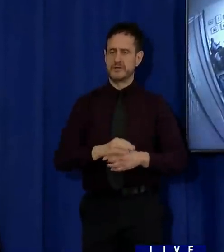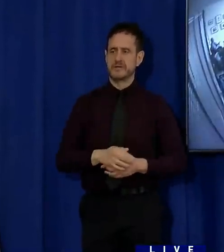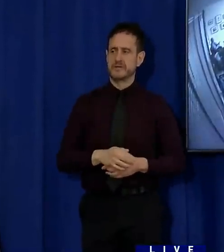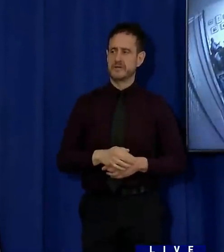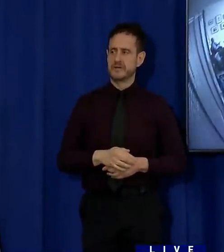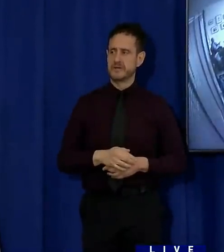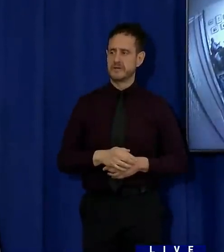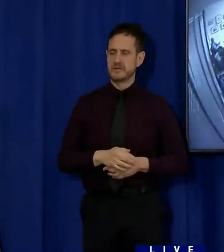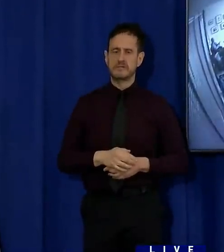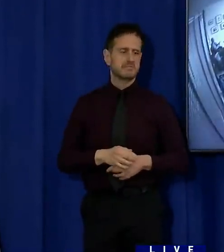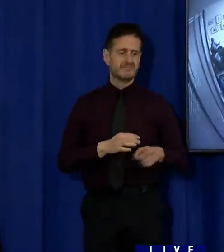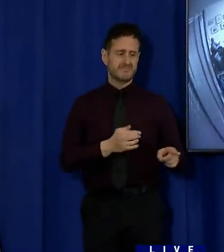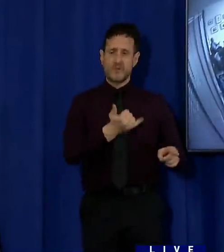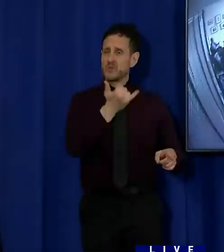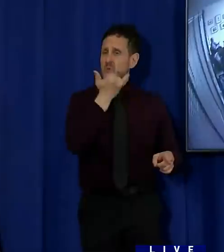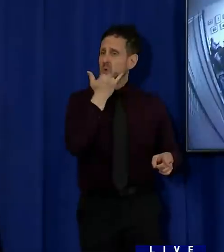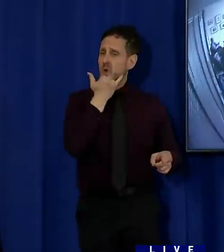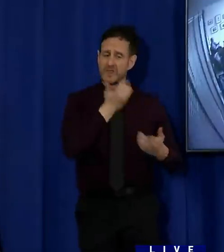for decades